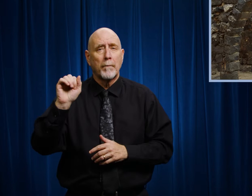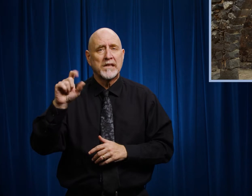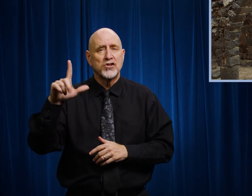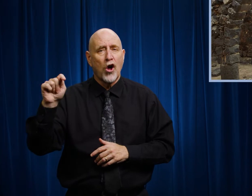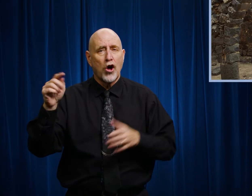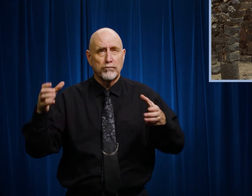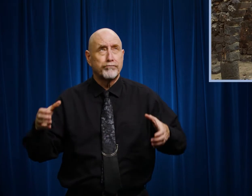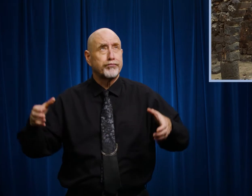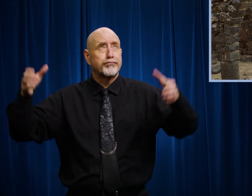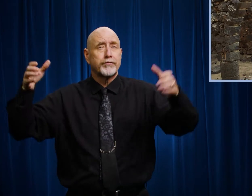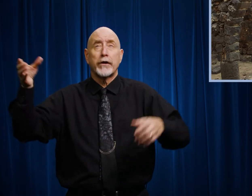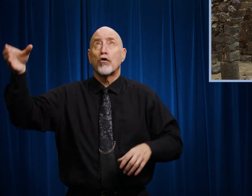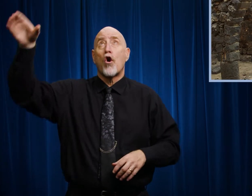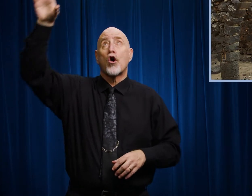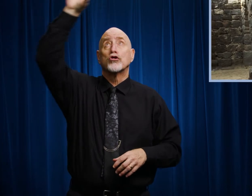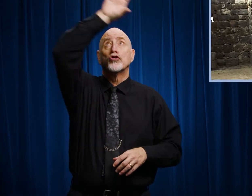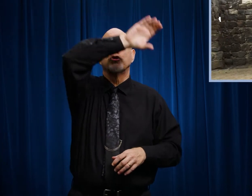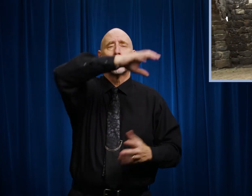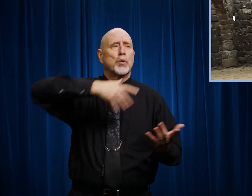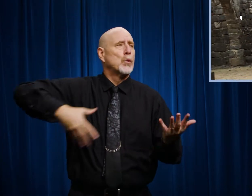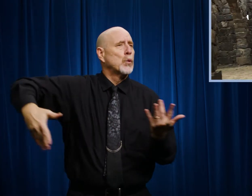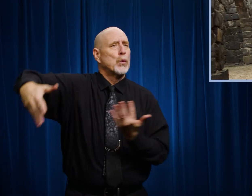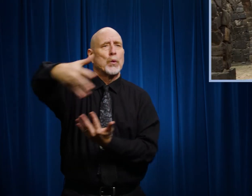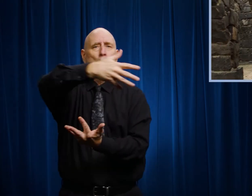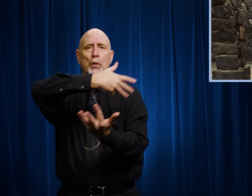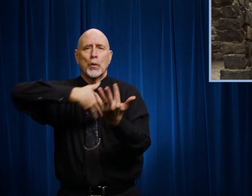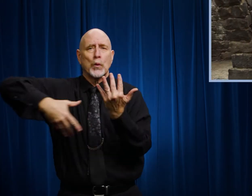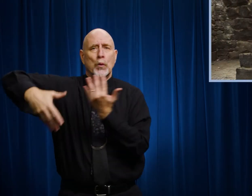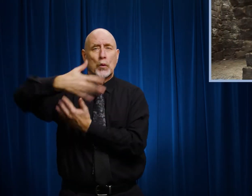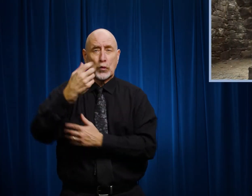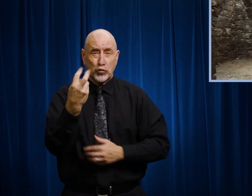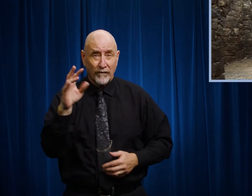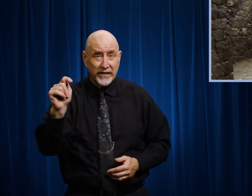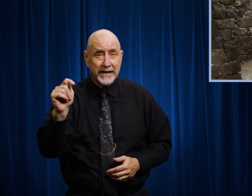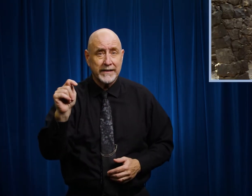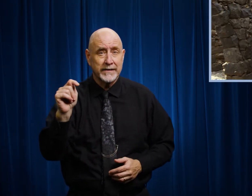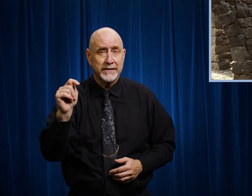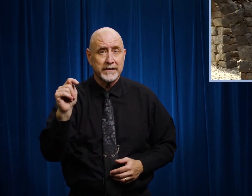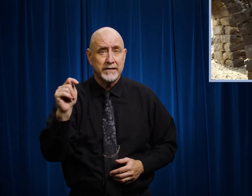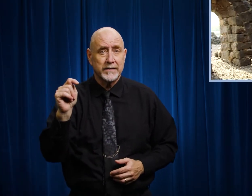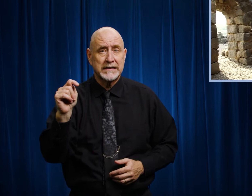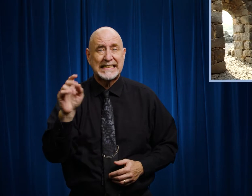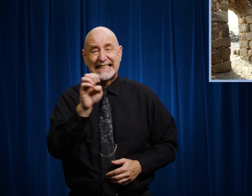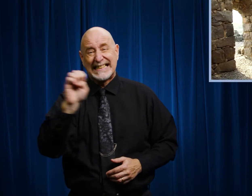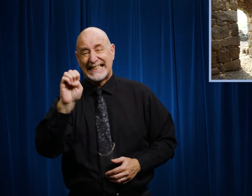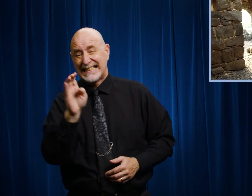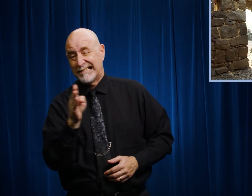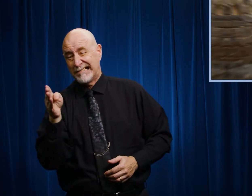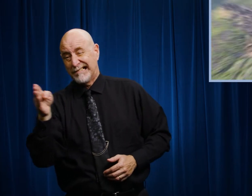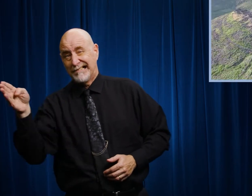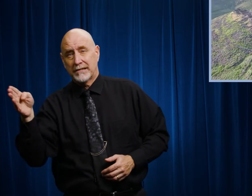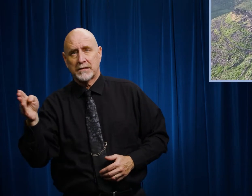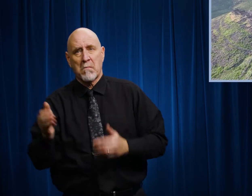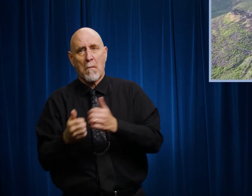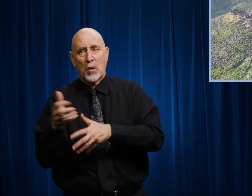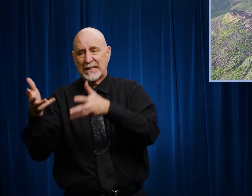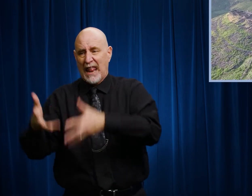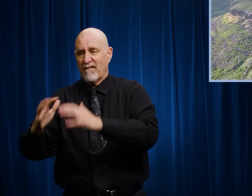beams and arches that allowed for an open area of up to 12 feet. Further east, most of the